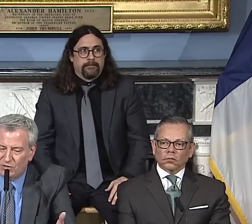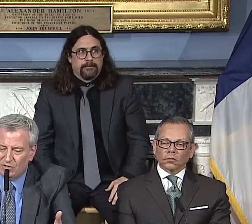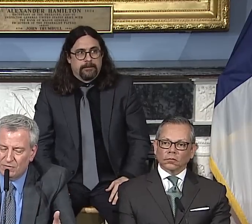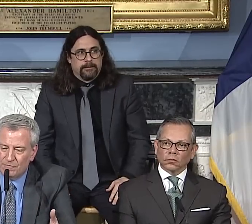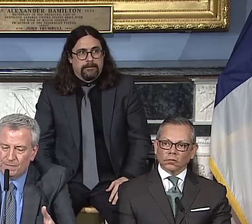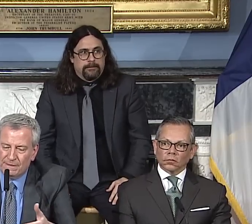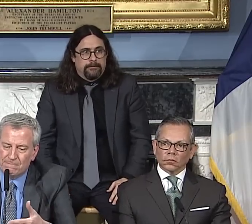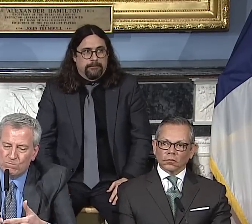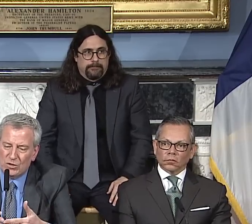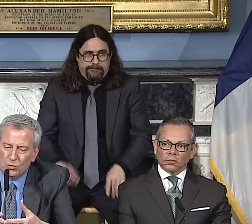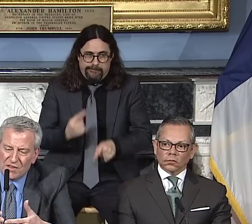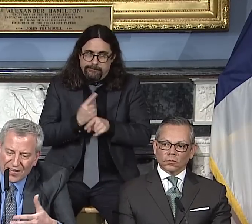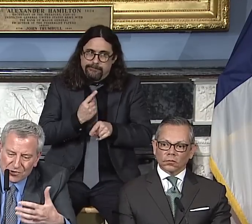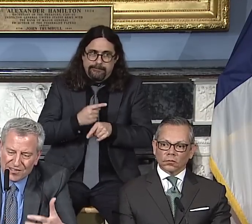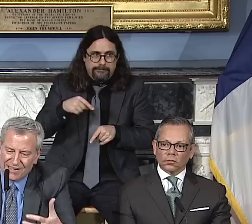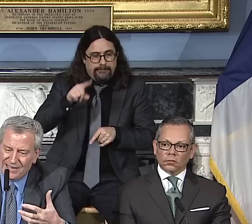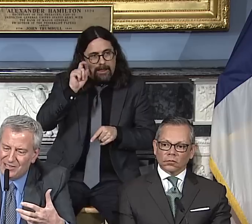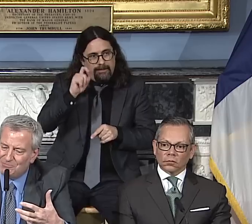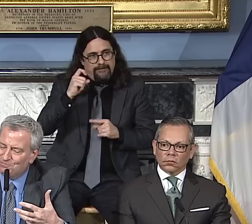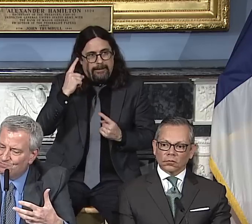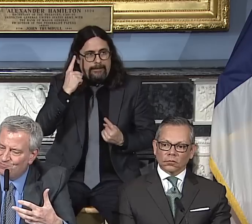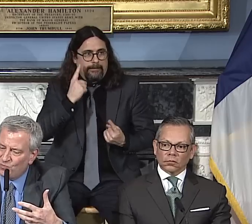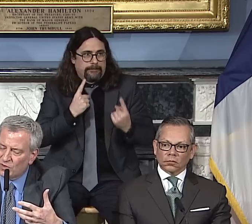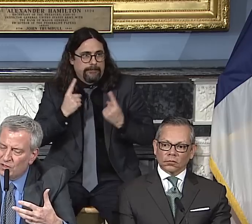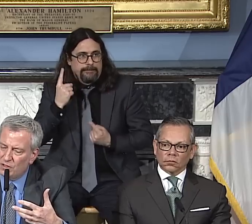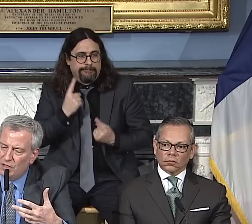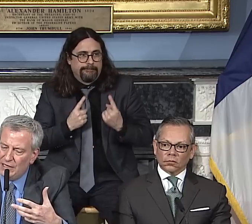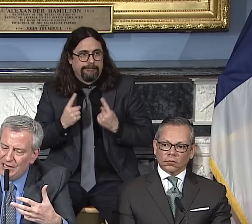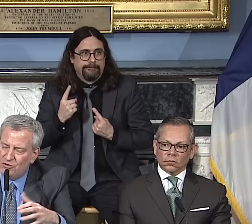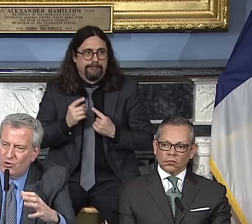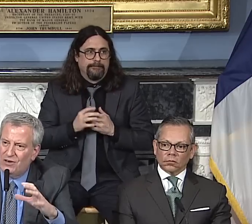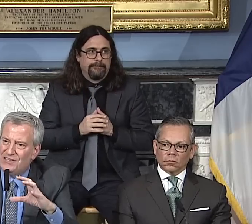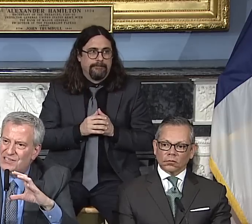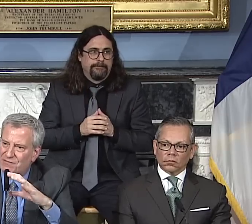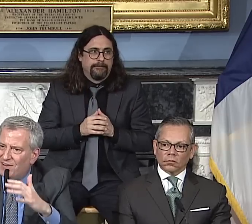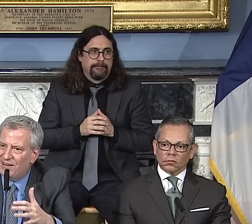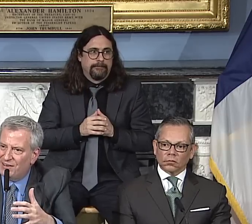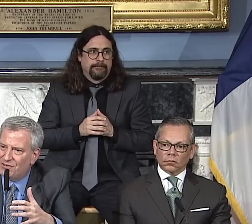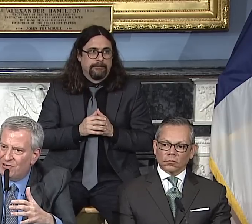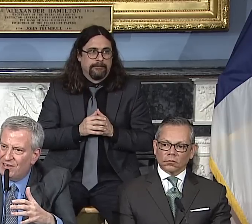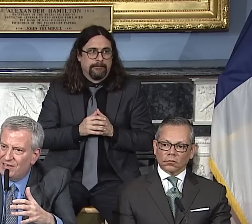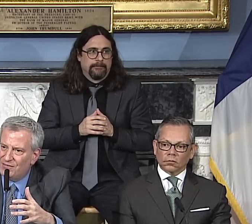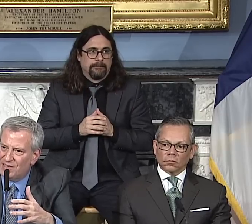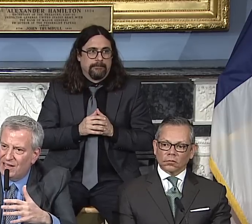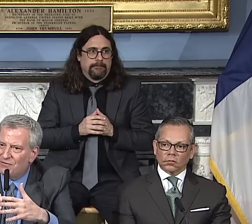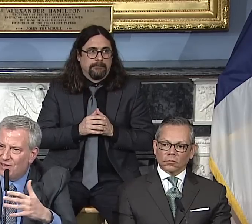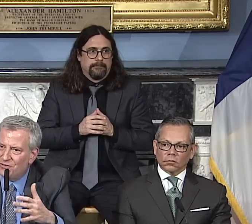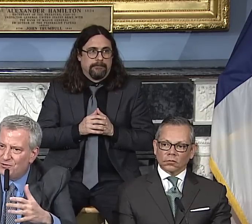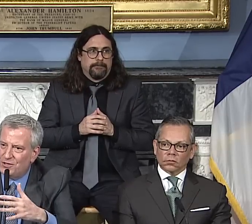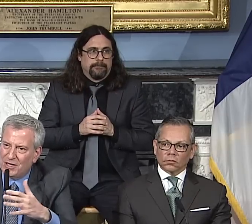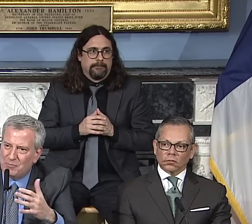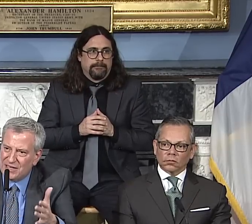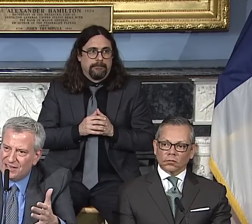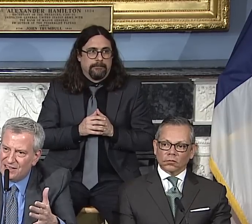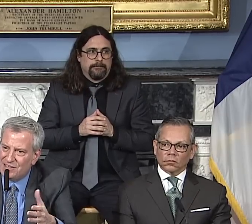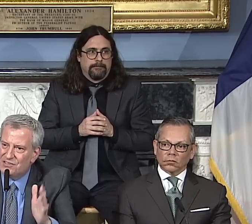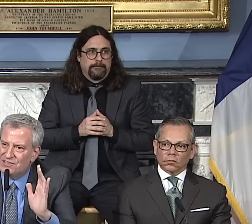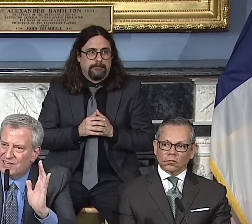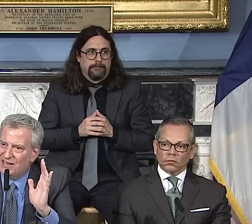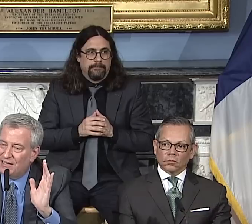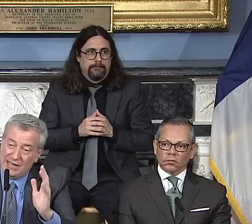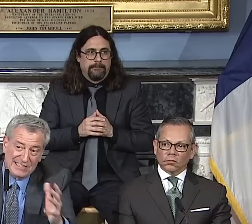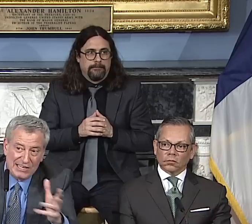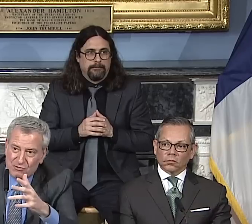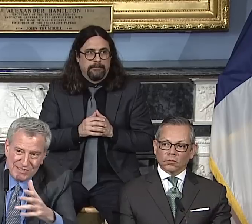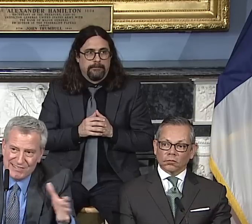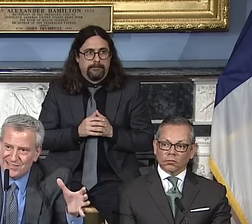figure out, without the kind of, indoor is defined, right? If you got a venue, you know how big it is. It's